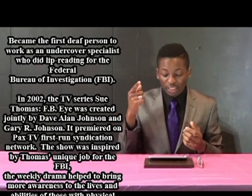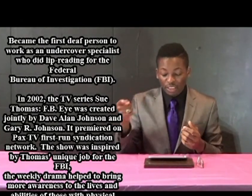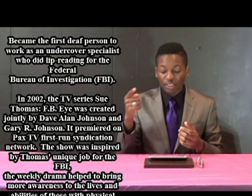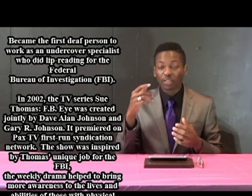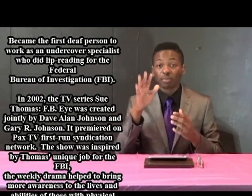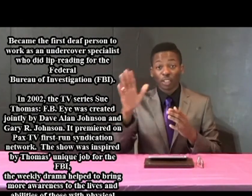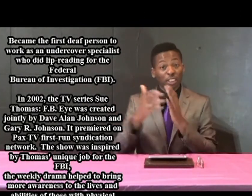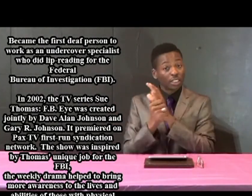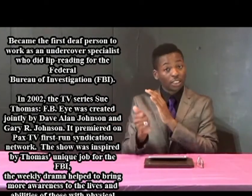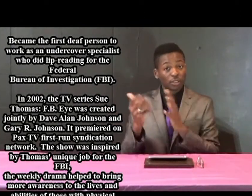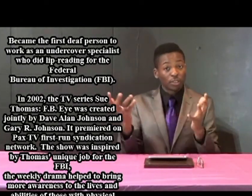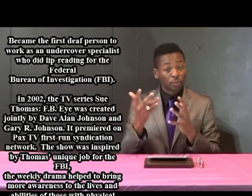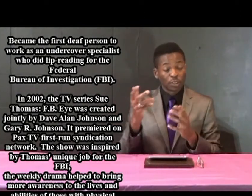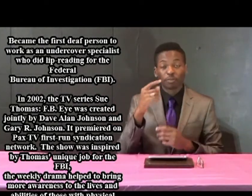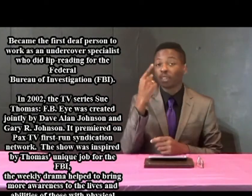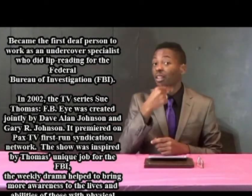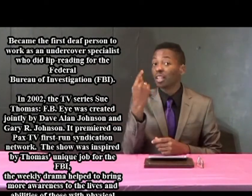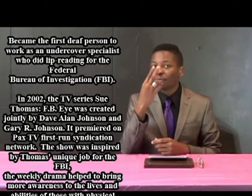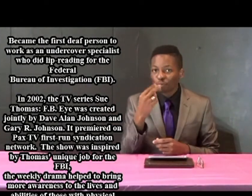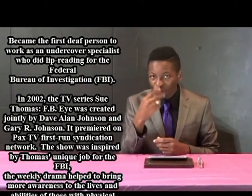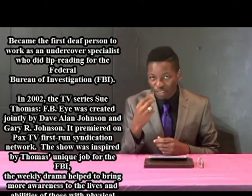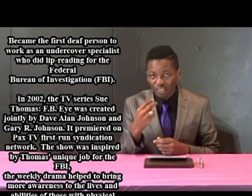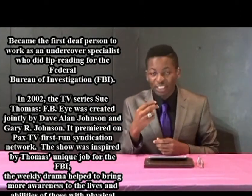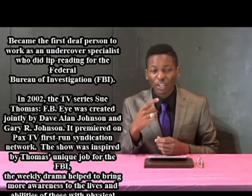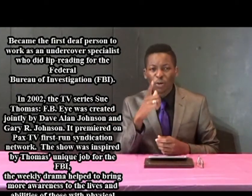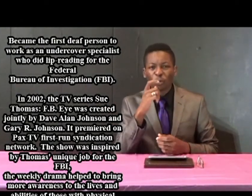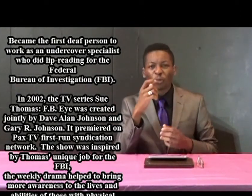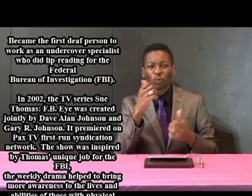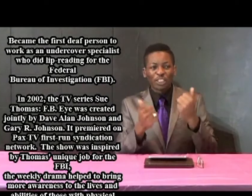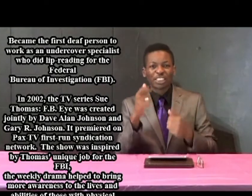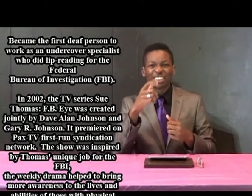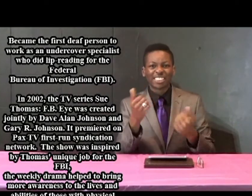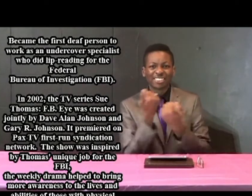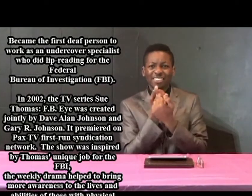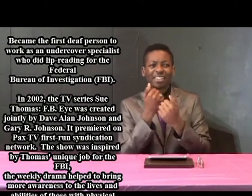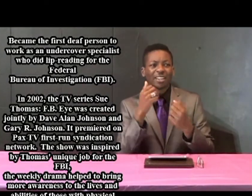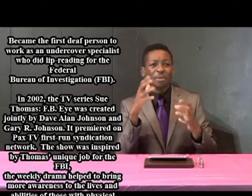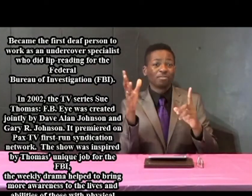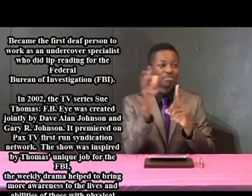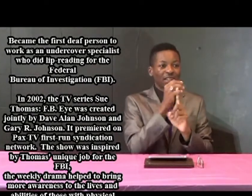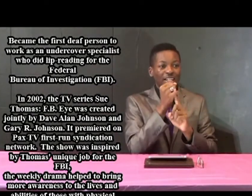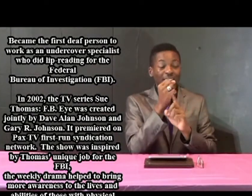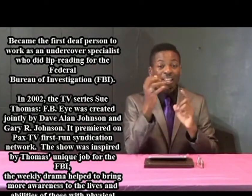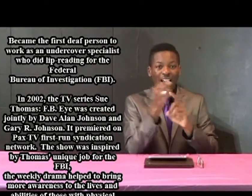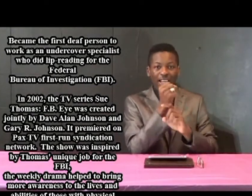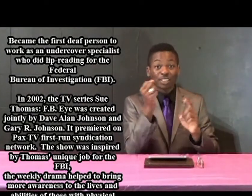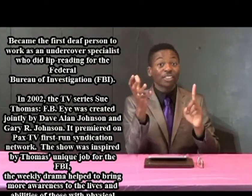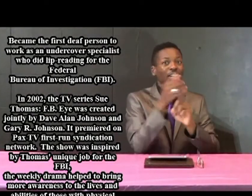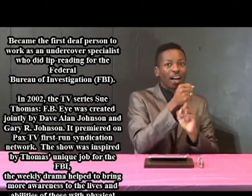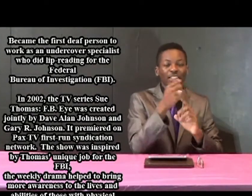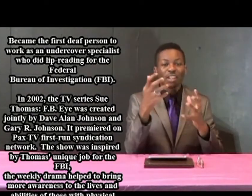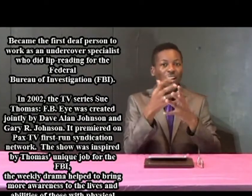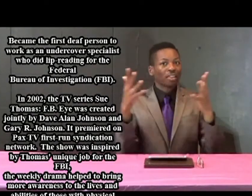She has skills. So what she would do is she would lip read, and she was able to help them catch the